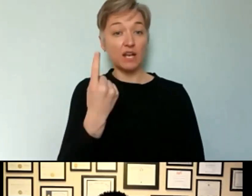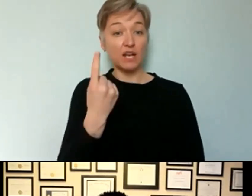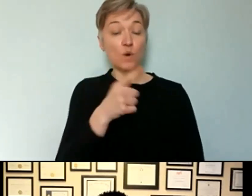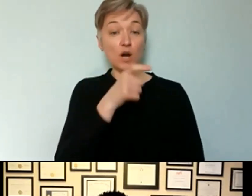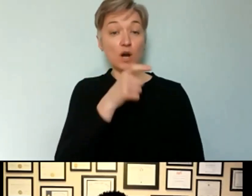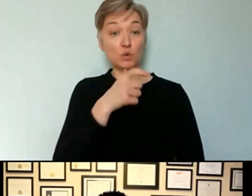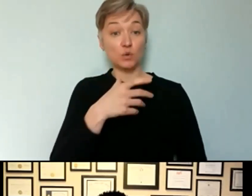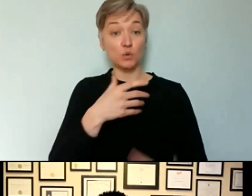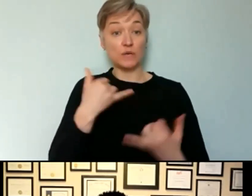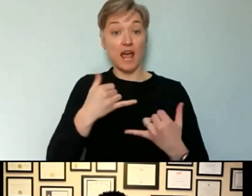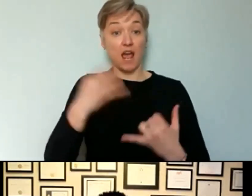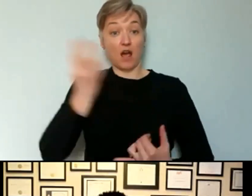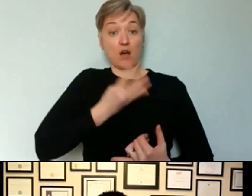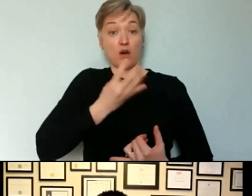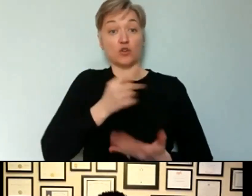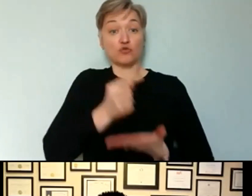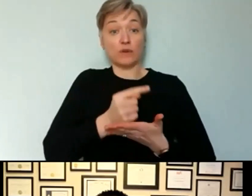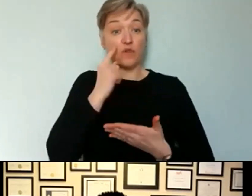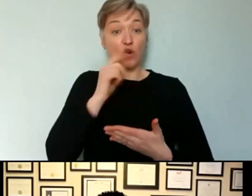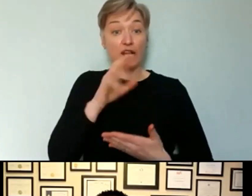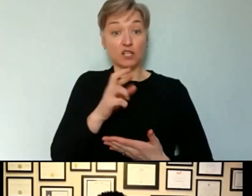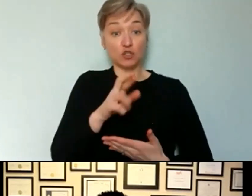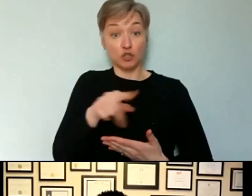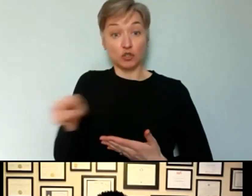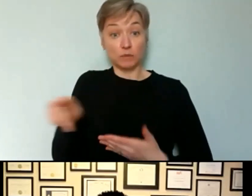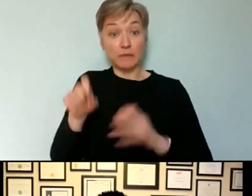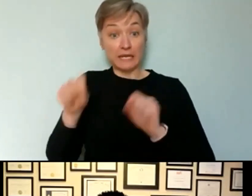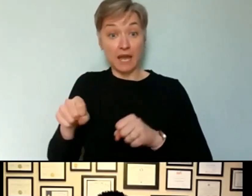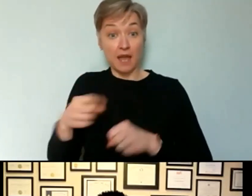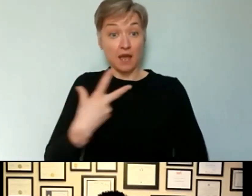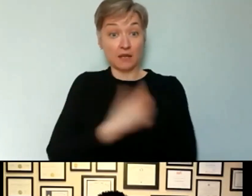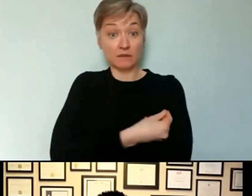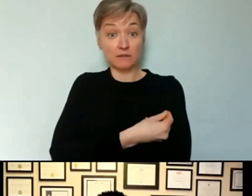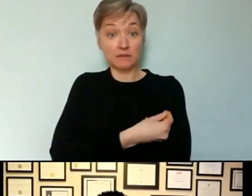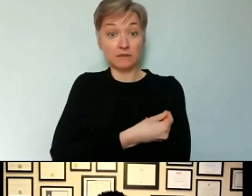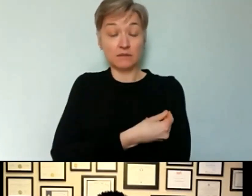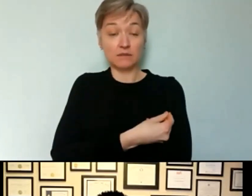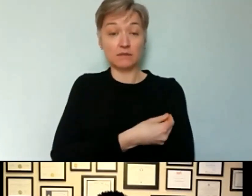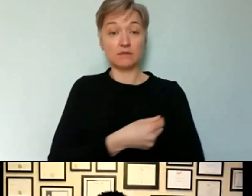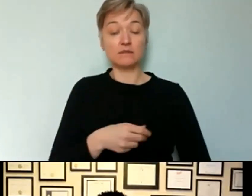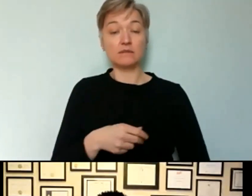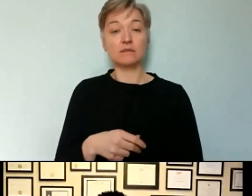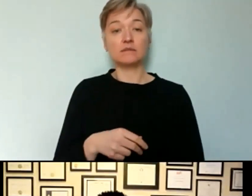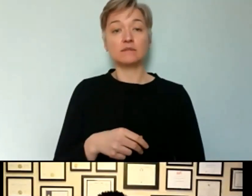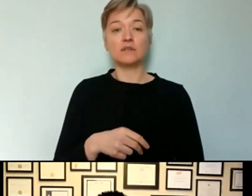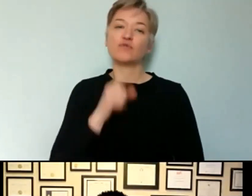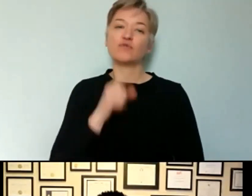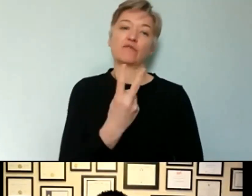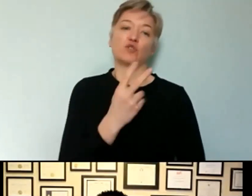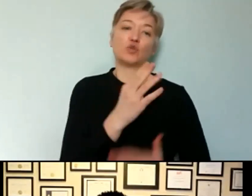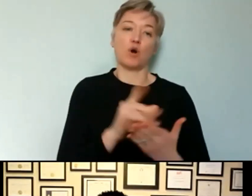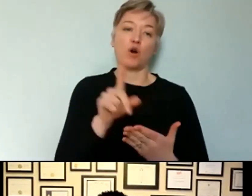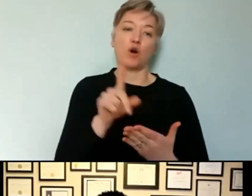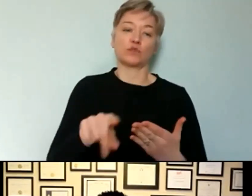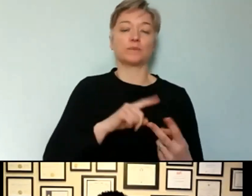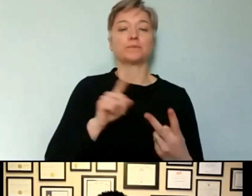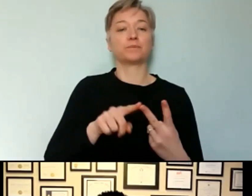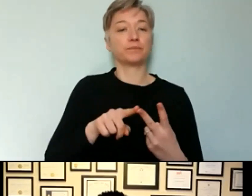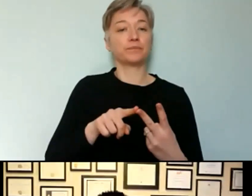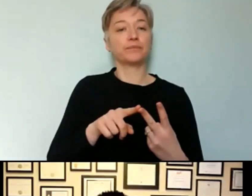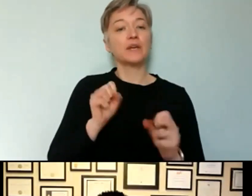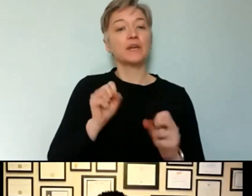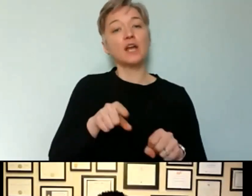treatment can receive a vaccine? And can you, and sort of two-part question, can you also talk about any